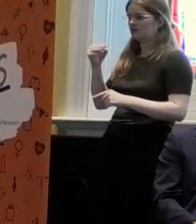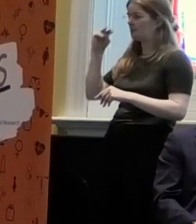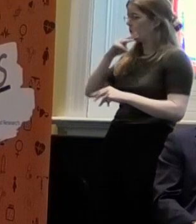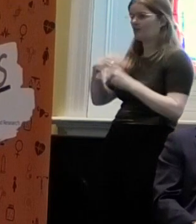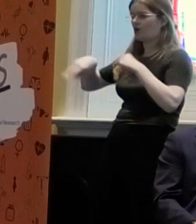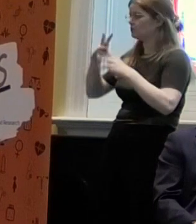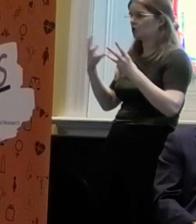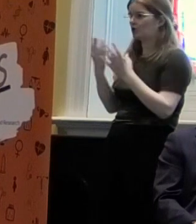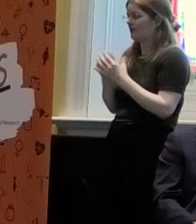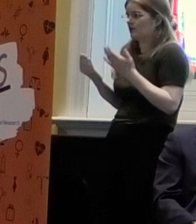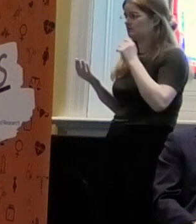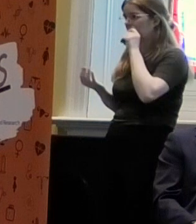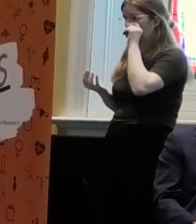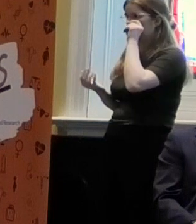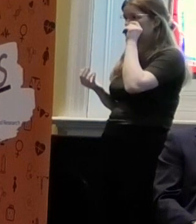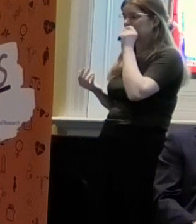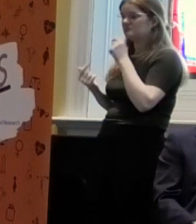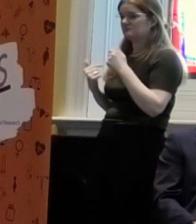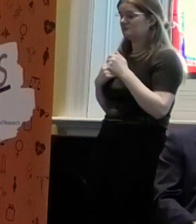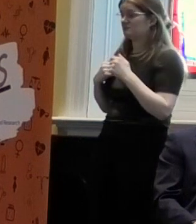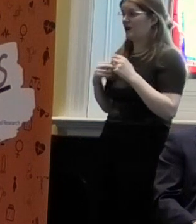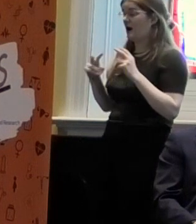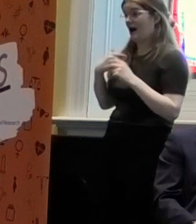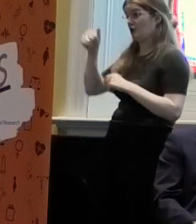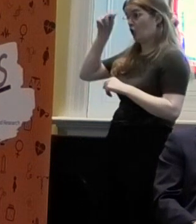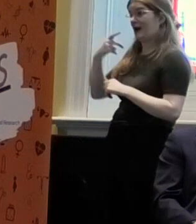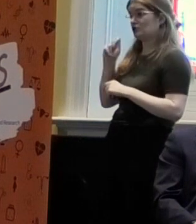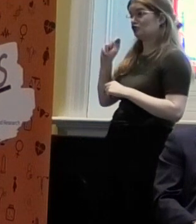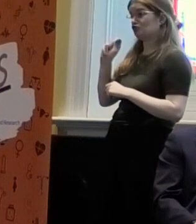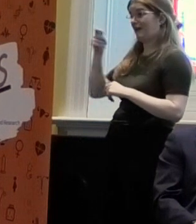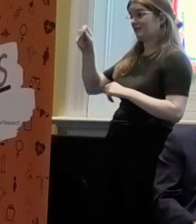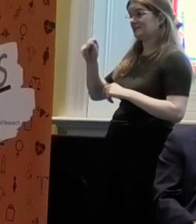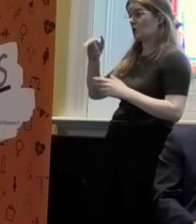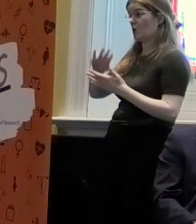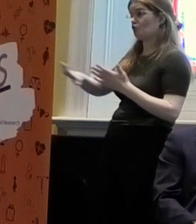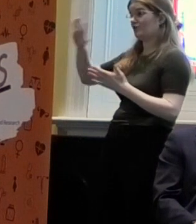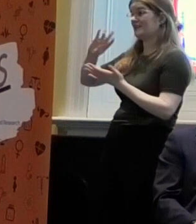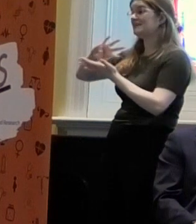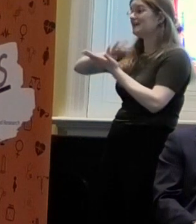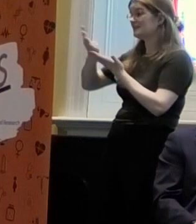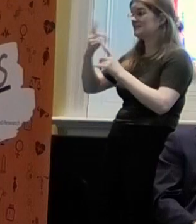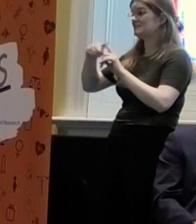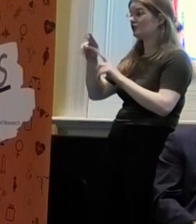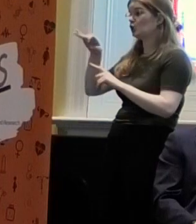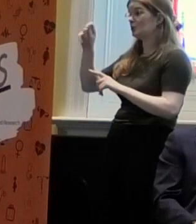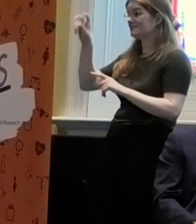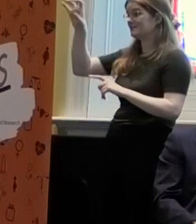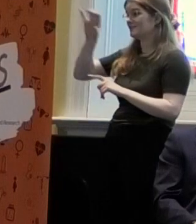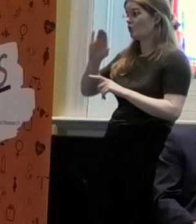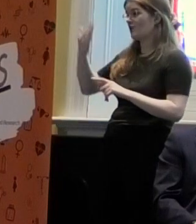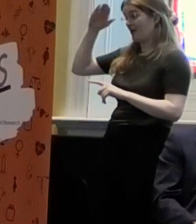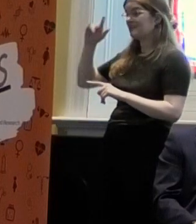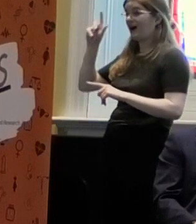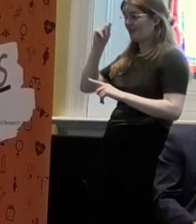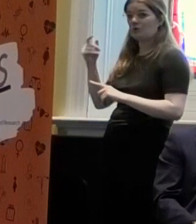And I think, what I've seen from traveling across the 19 units in this country, that actually it's the multidisciplinary